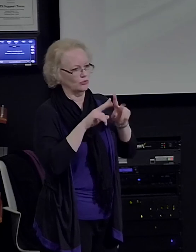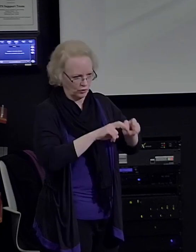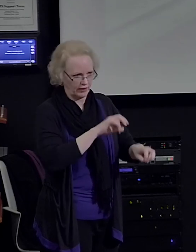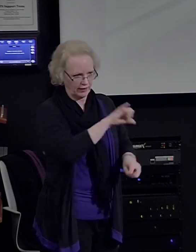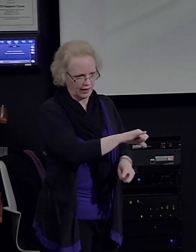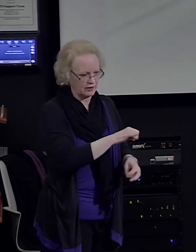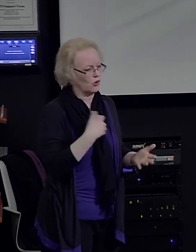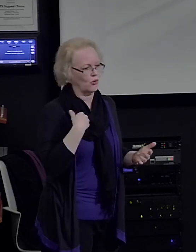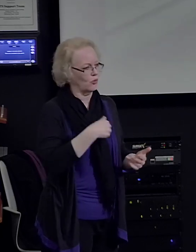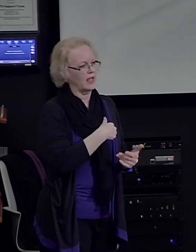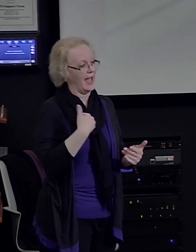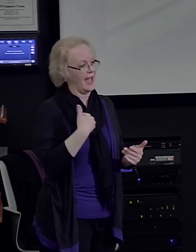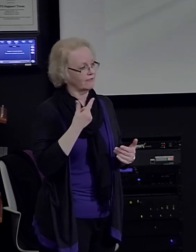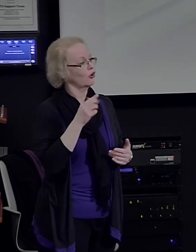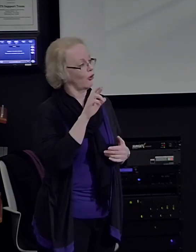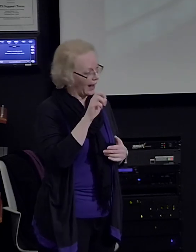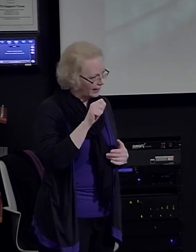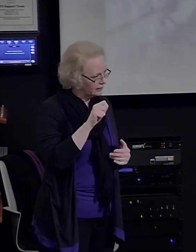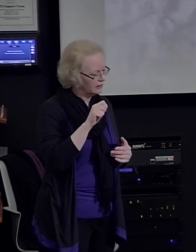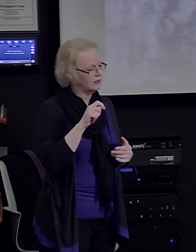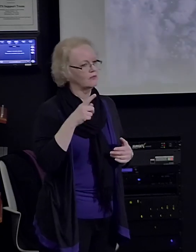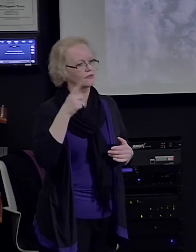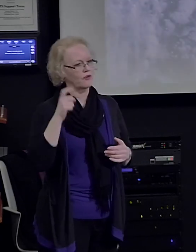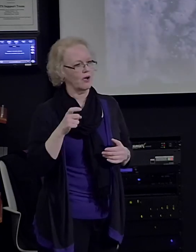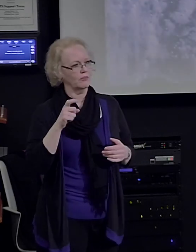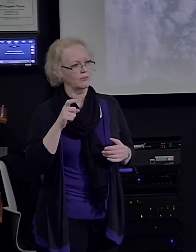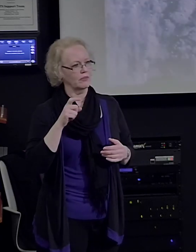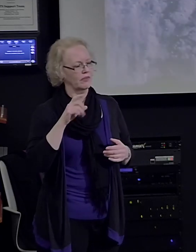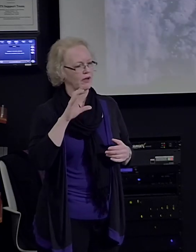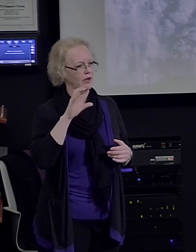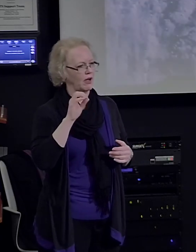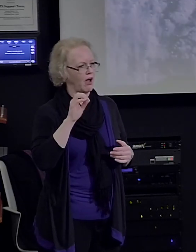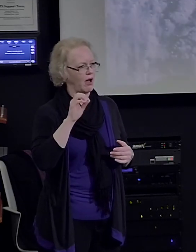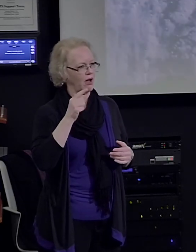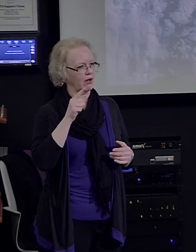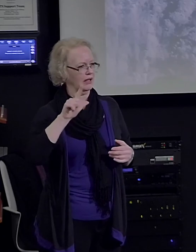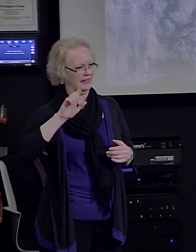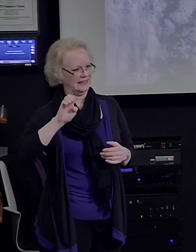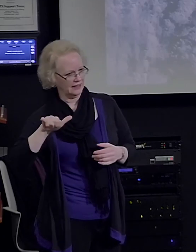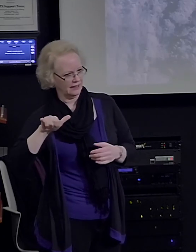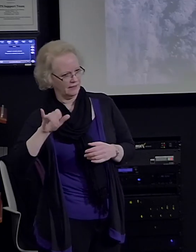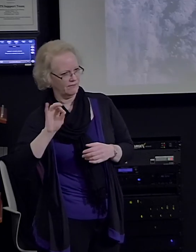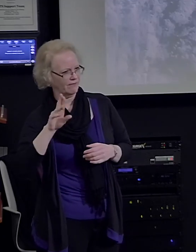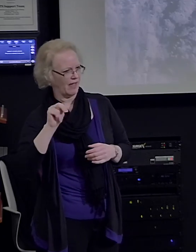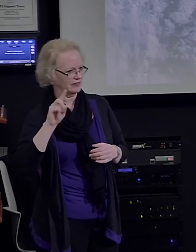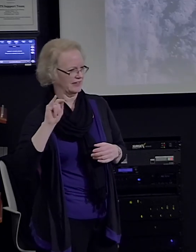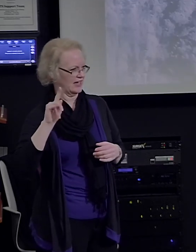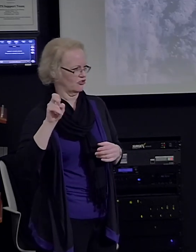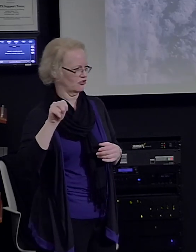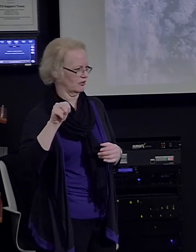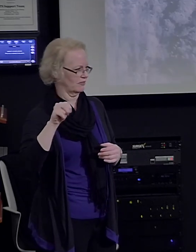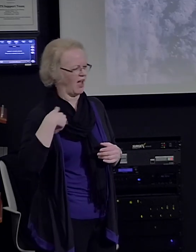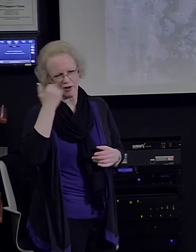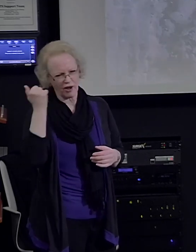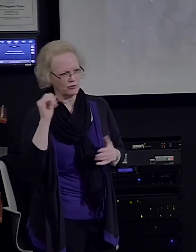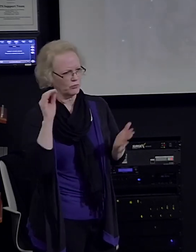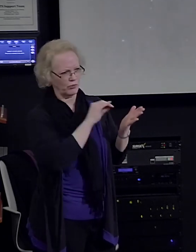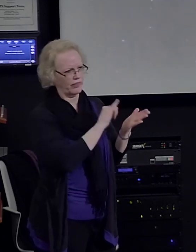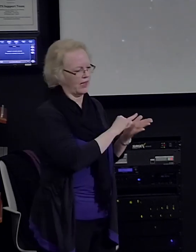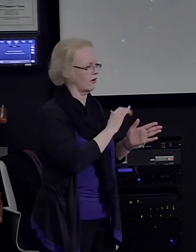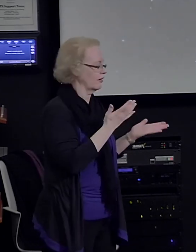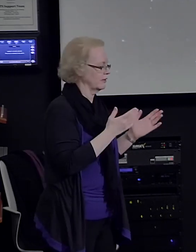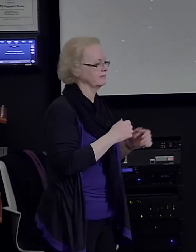them so we have a grant from the cobley foundation and i think i forgot to put those on and on my funders